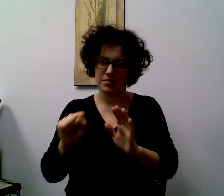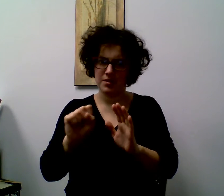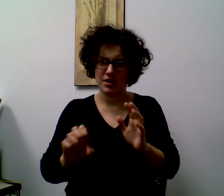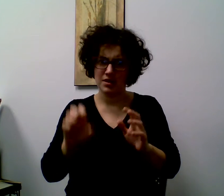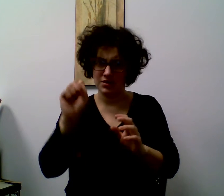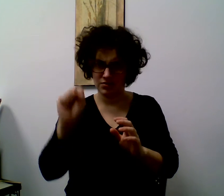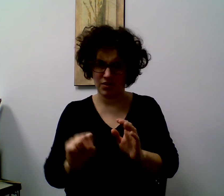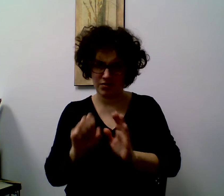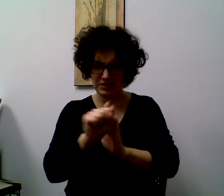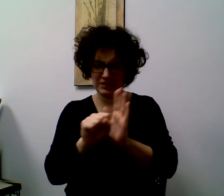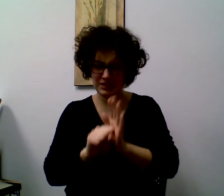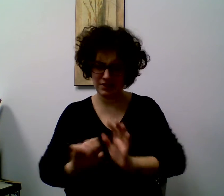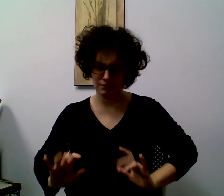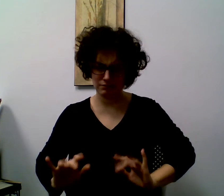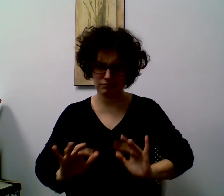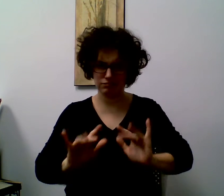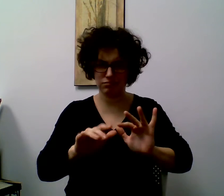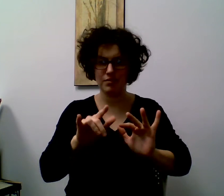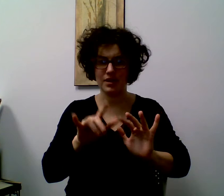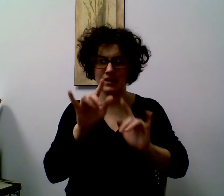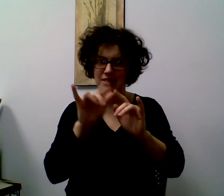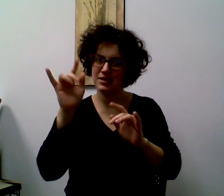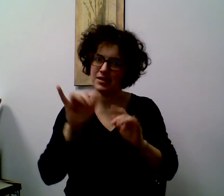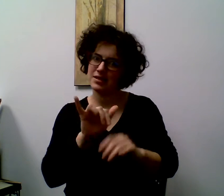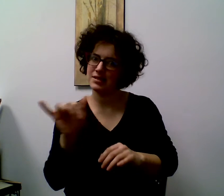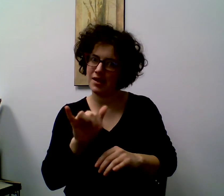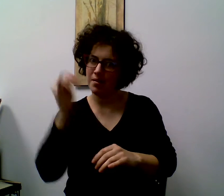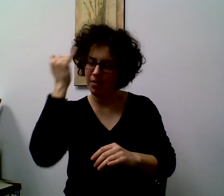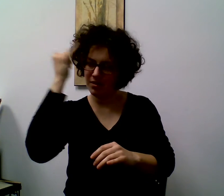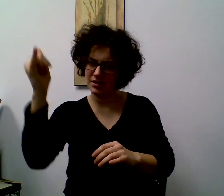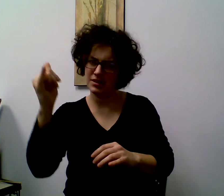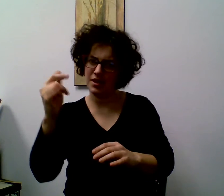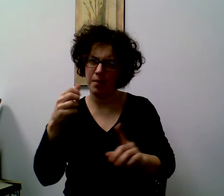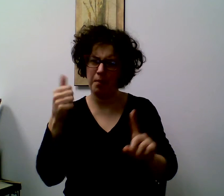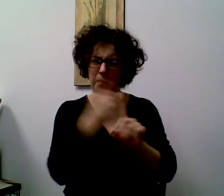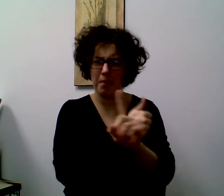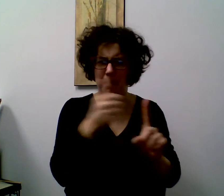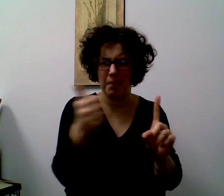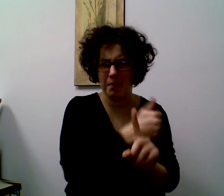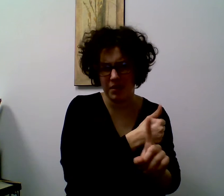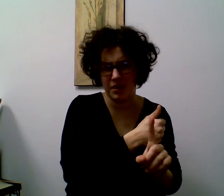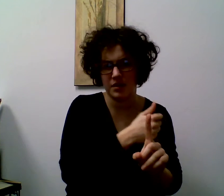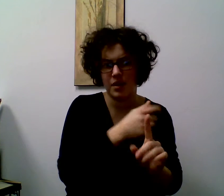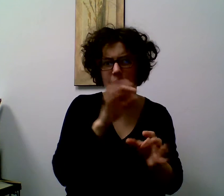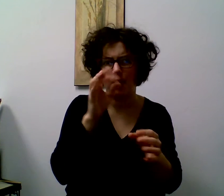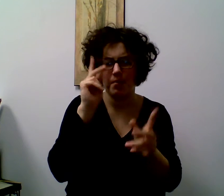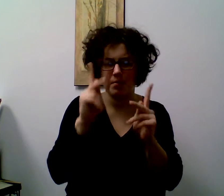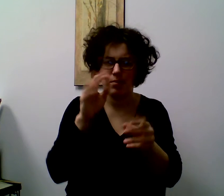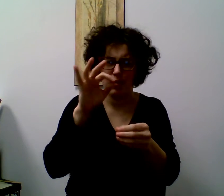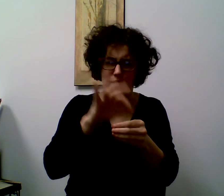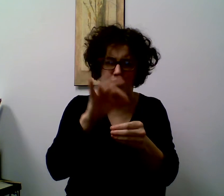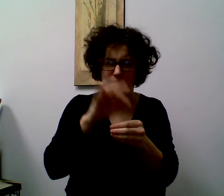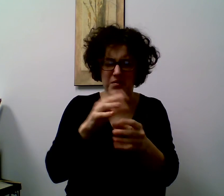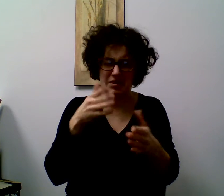Northern abolitionist, John Brown, became notorious following the Potawatomi Massacre of 1856, when he and his sons hacked